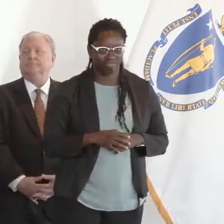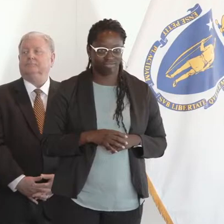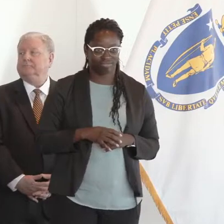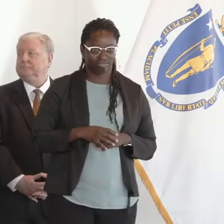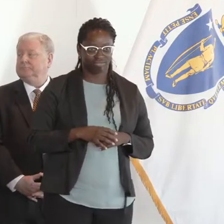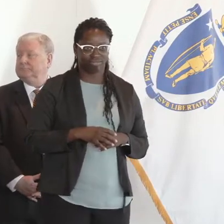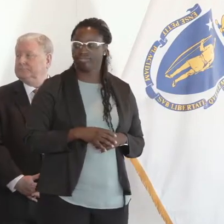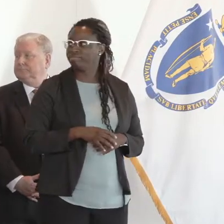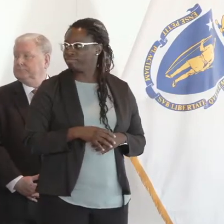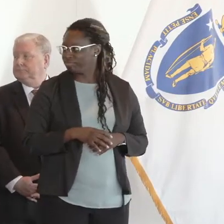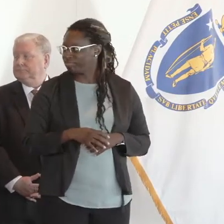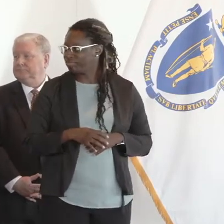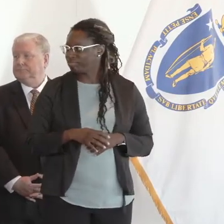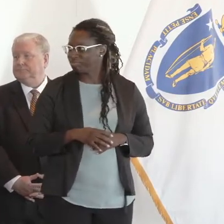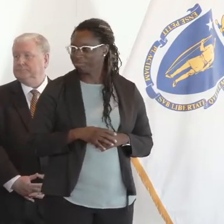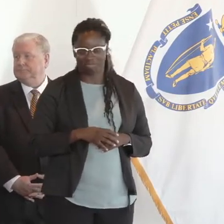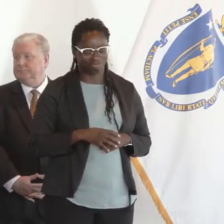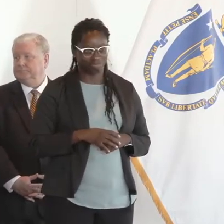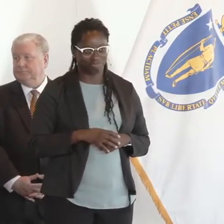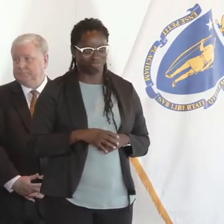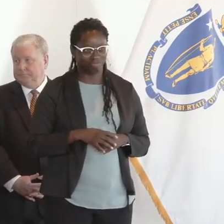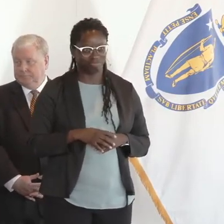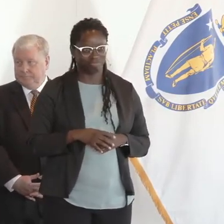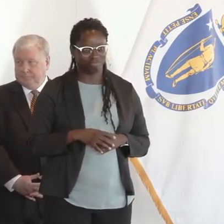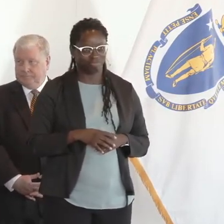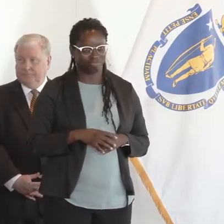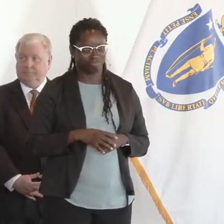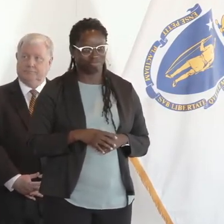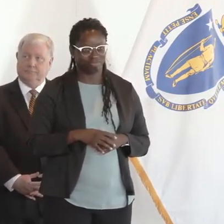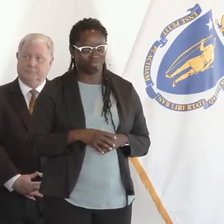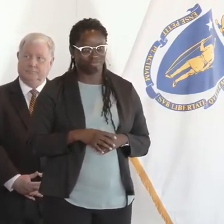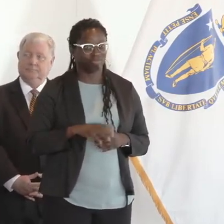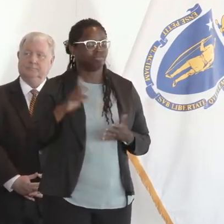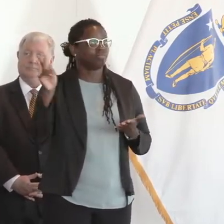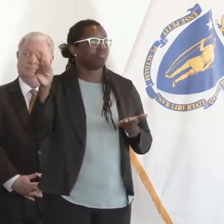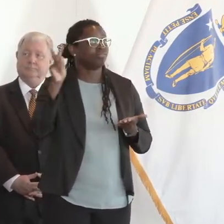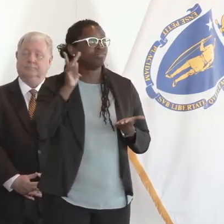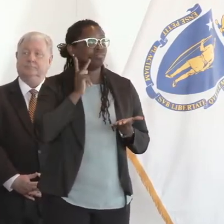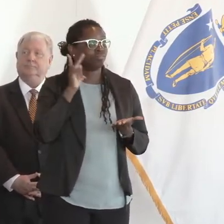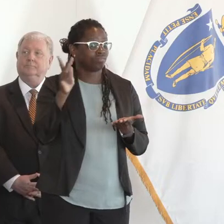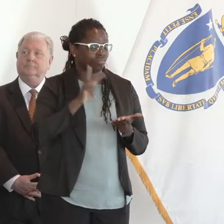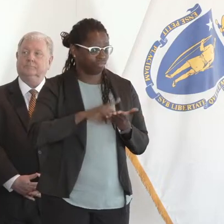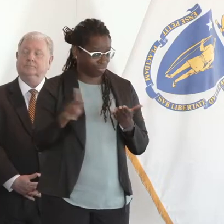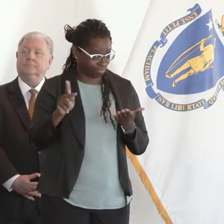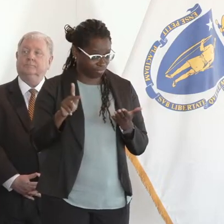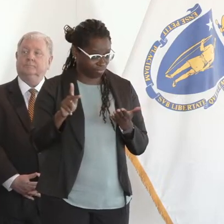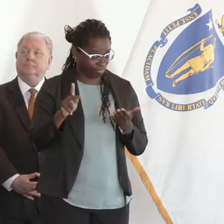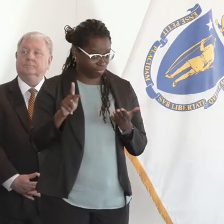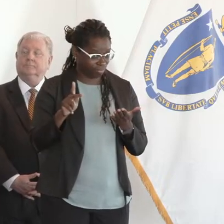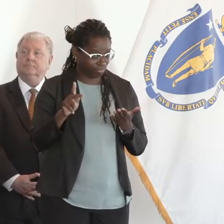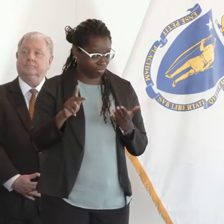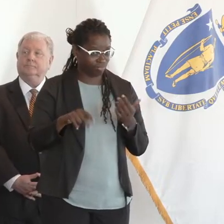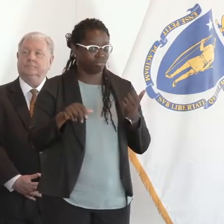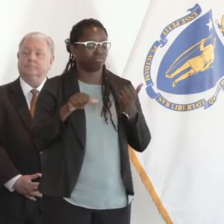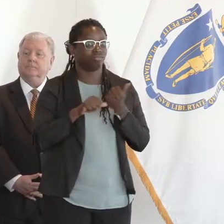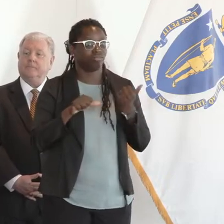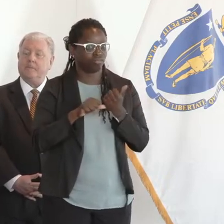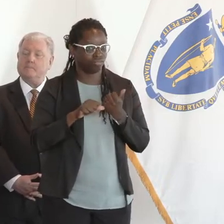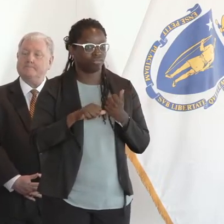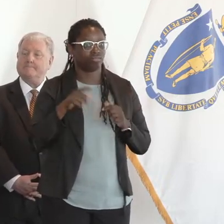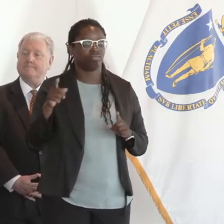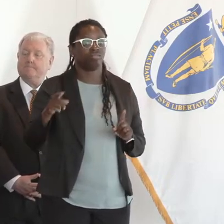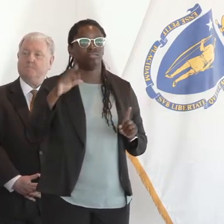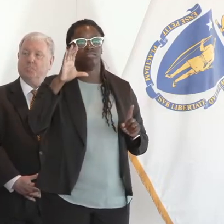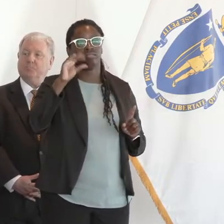Good morning. Thank you, Mayor Wu. I'm Secretary Tepper's Deputy Chief of Staff. I just wanted to say,